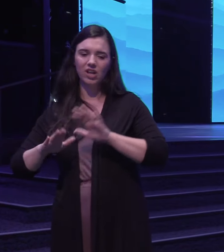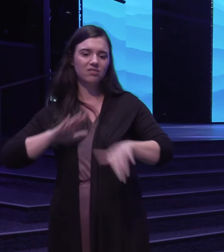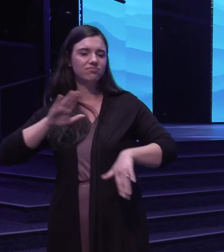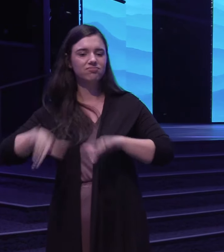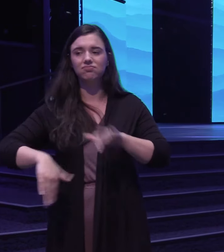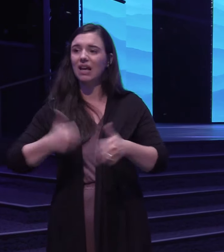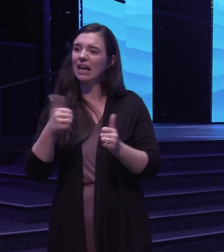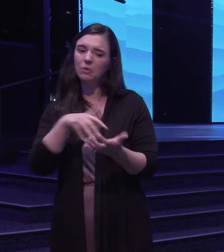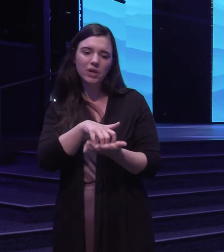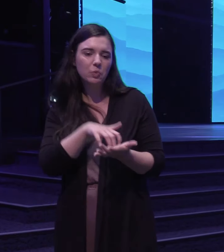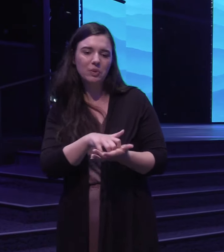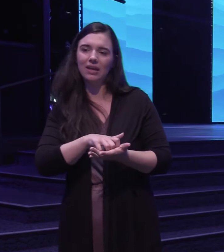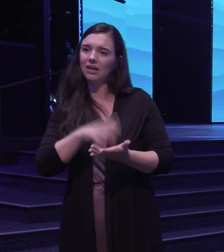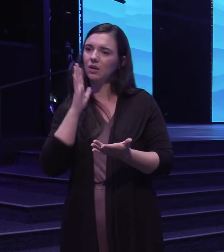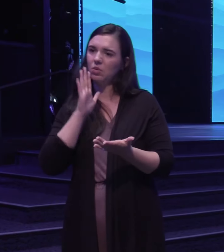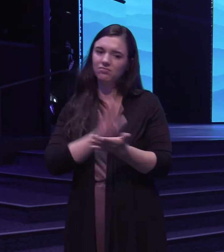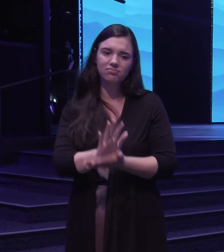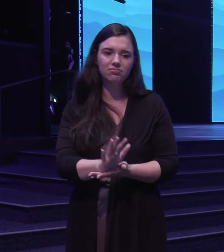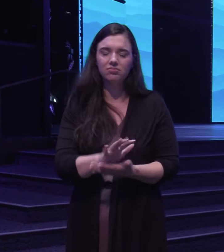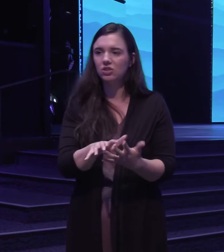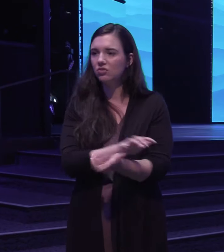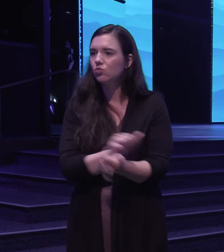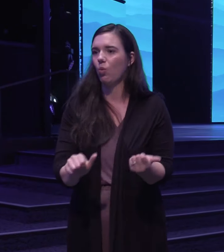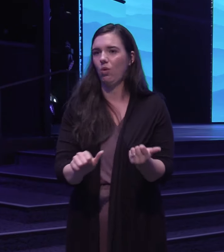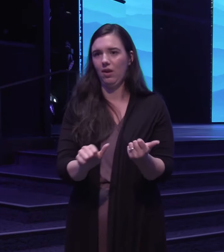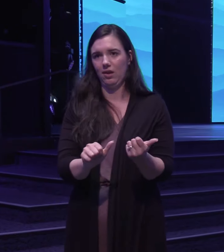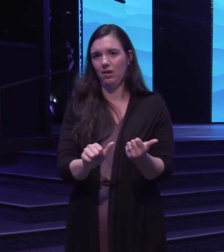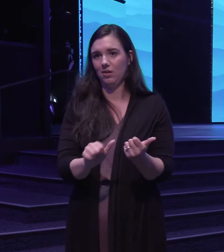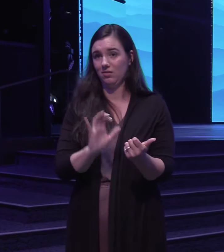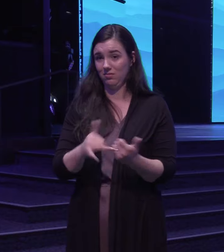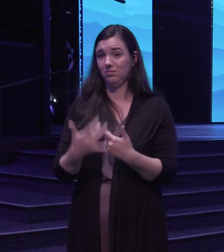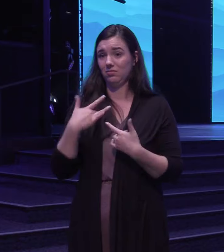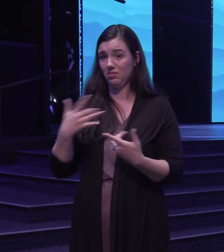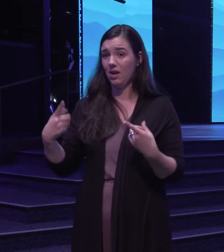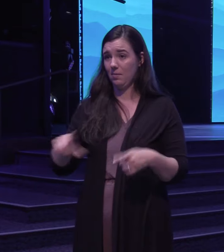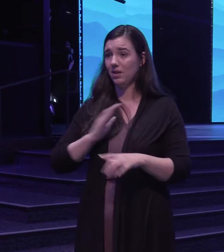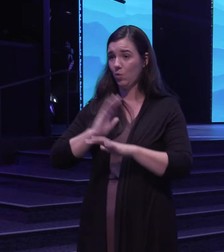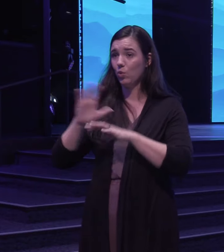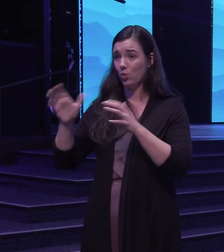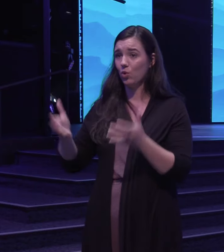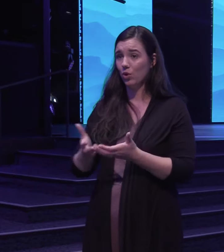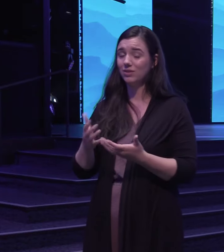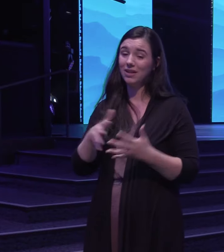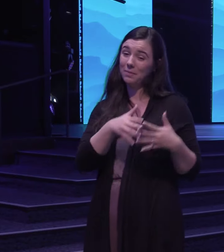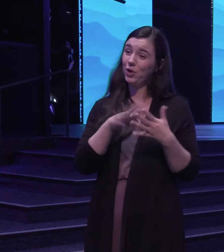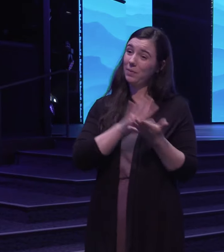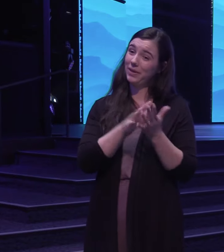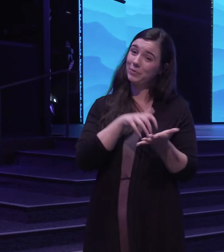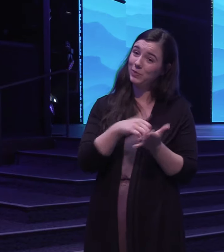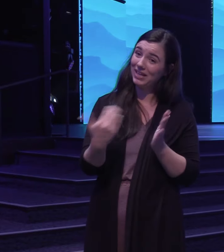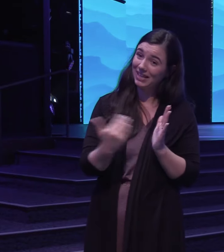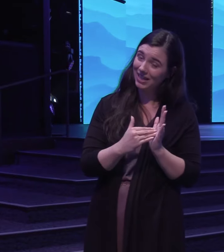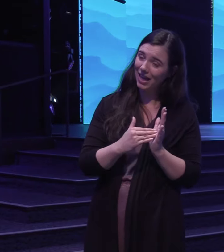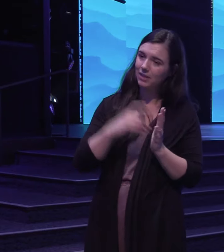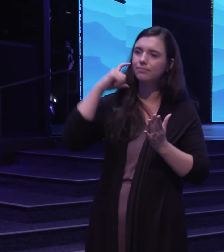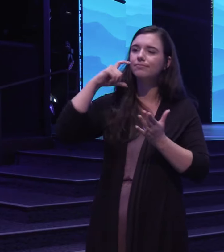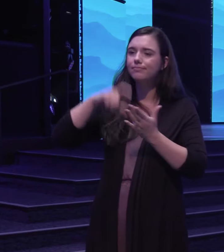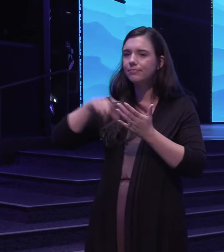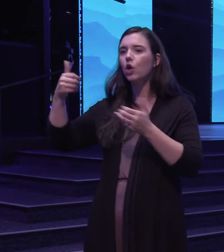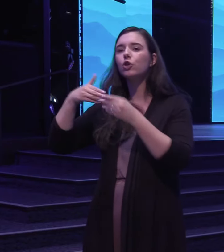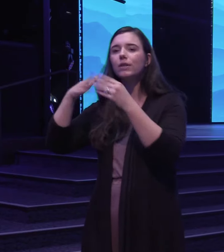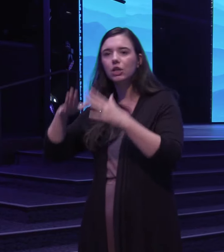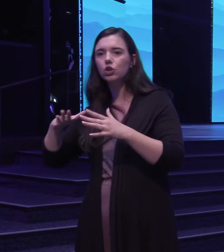who was weaker than they were and destroying them. And as we get weaker again, you see those despotic